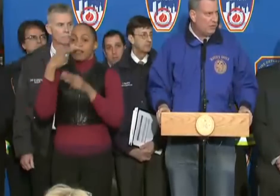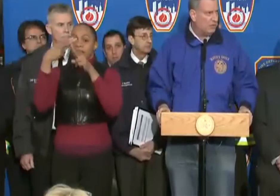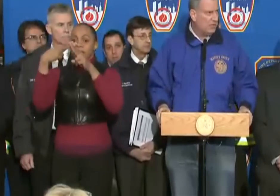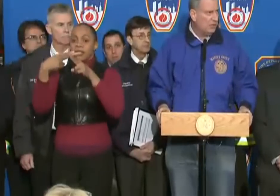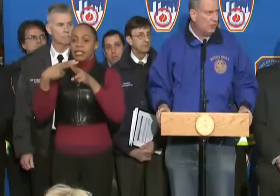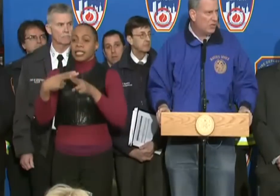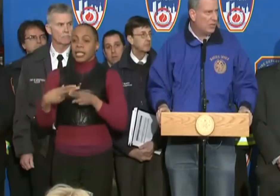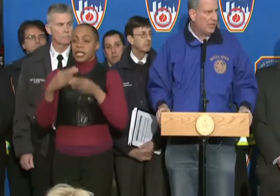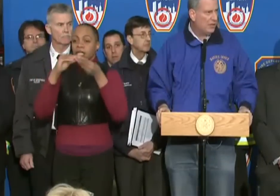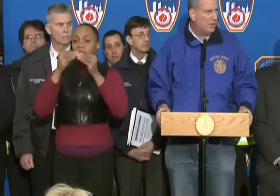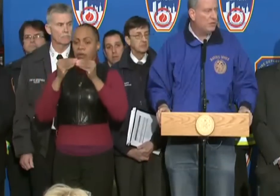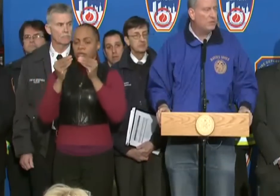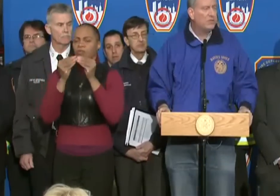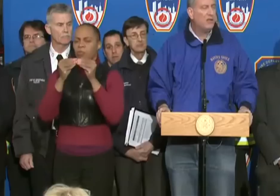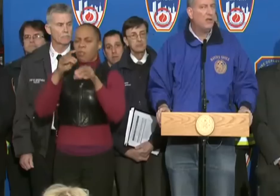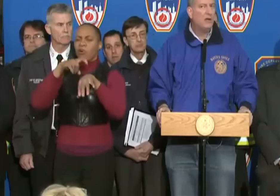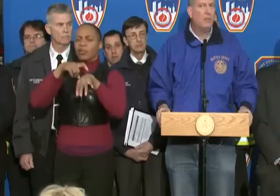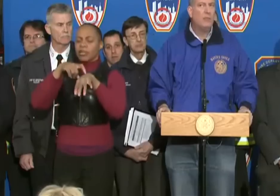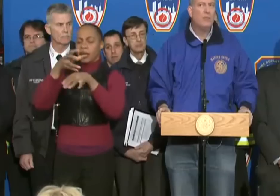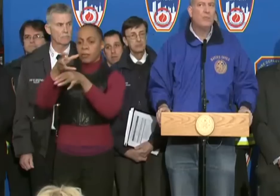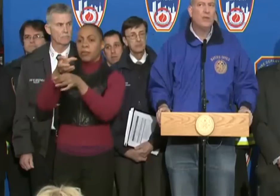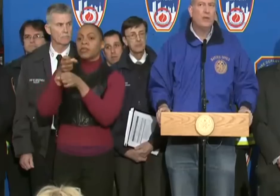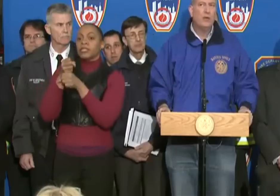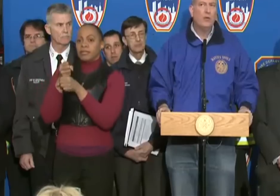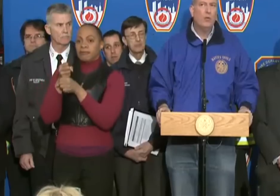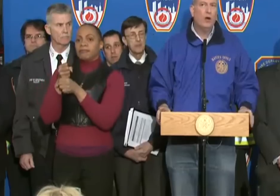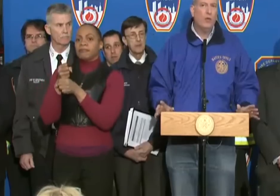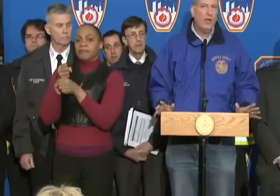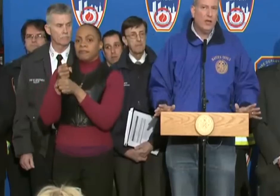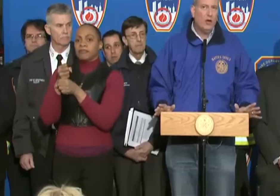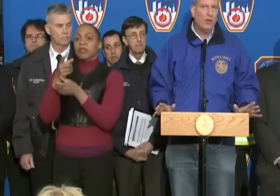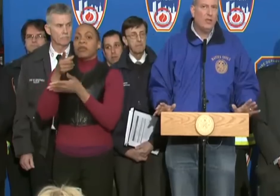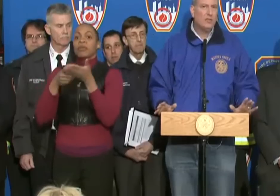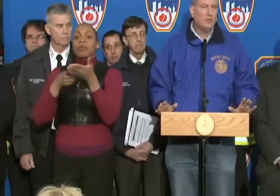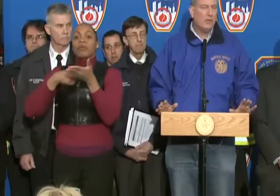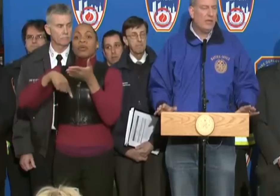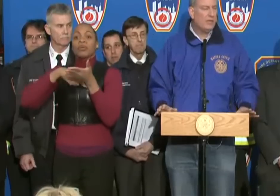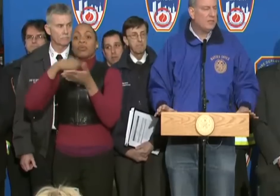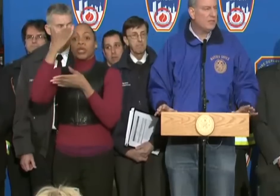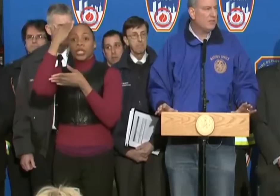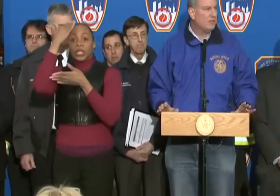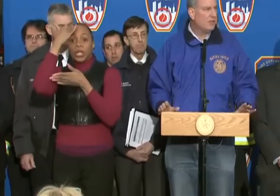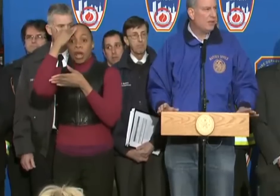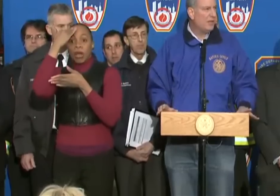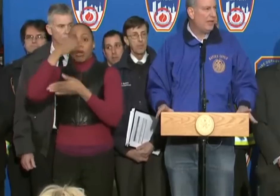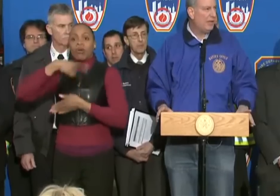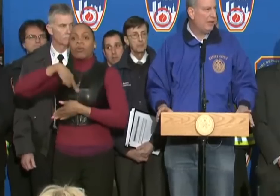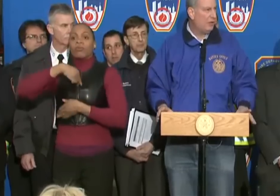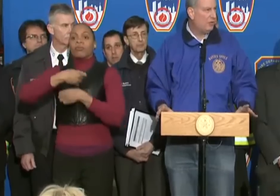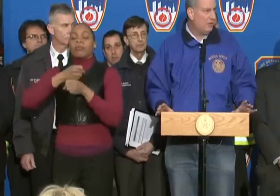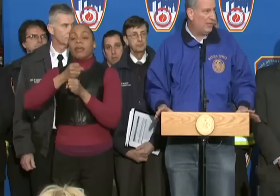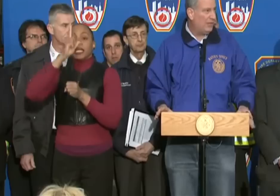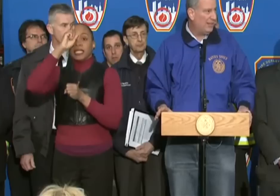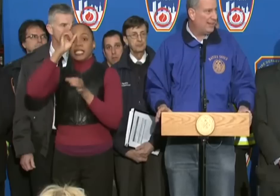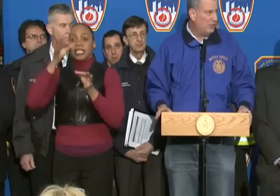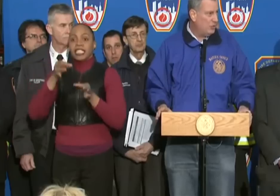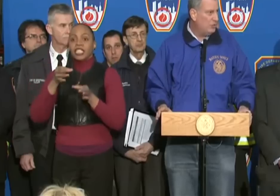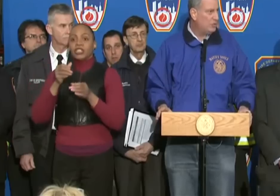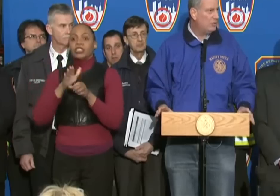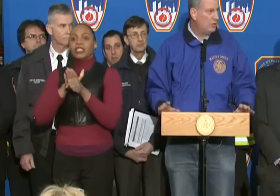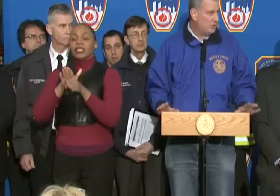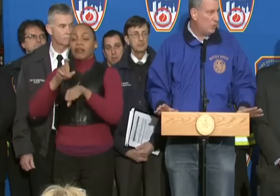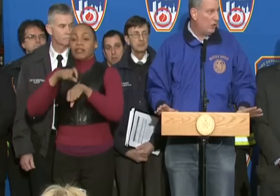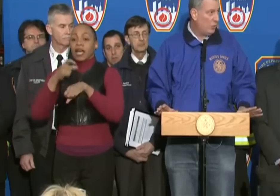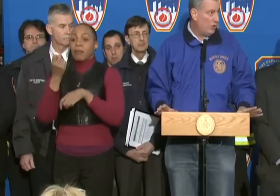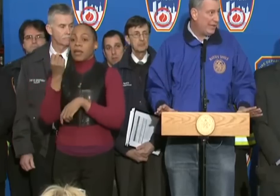yet. It's going to take a little more time to get those. What we know is we made the decision in time to get out to the 11 o'clock